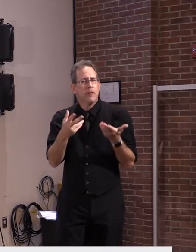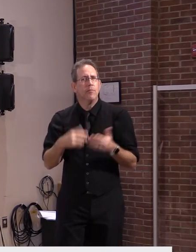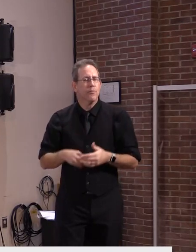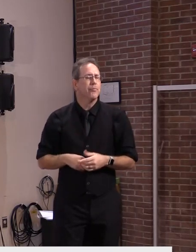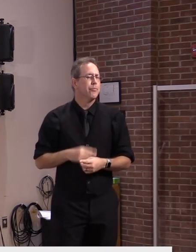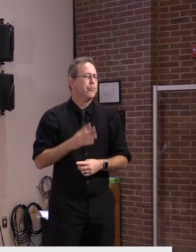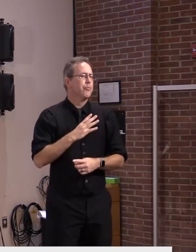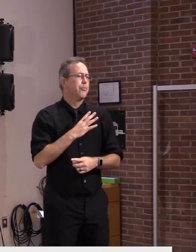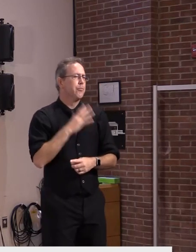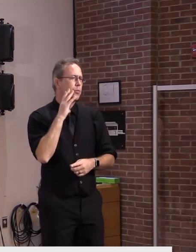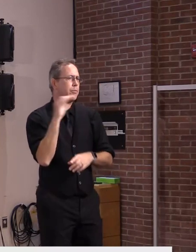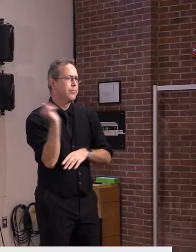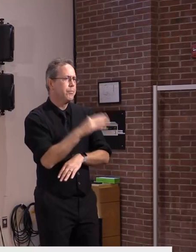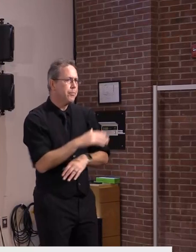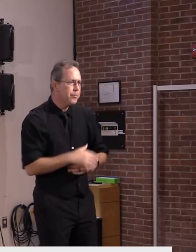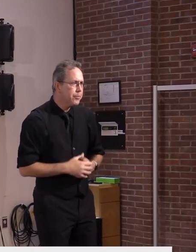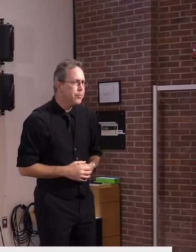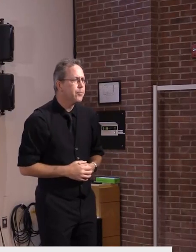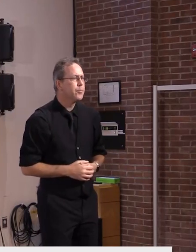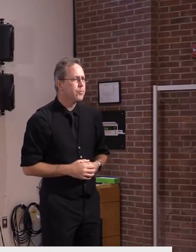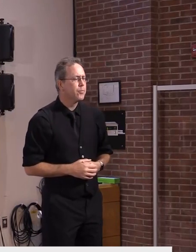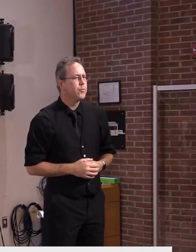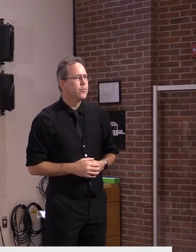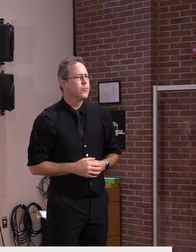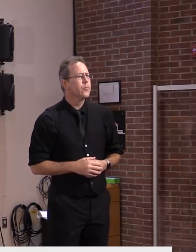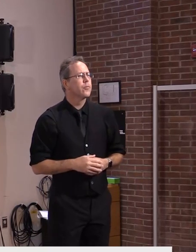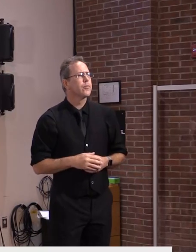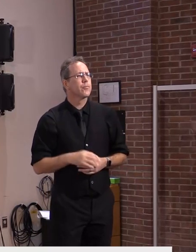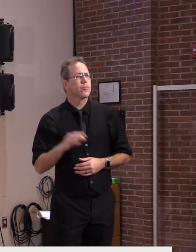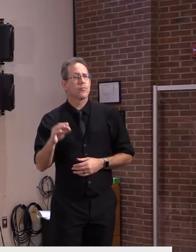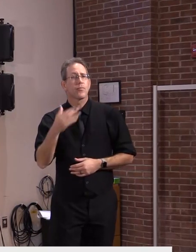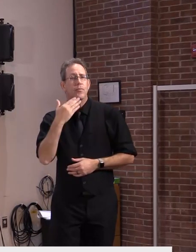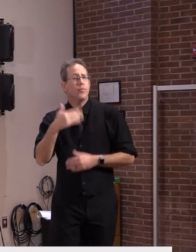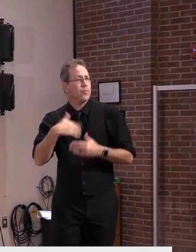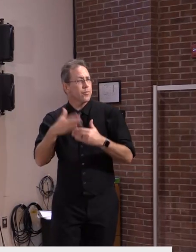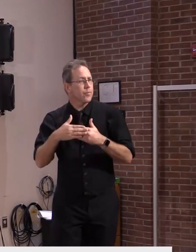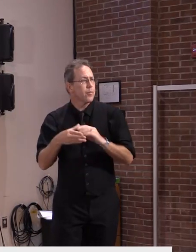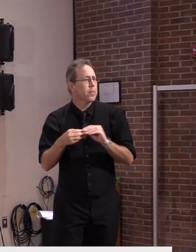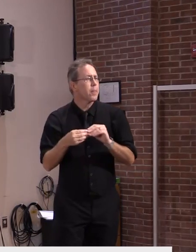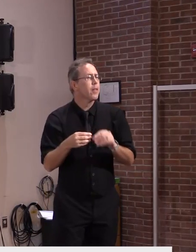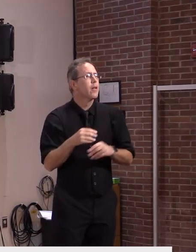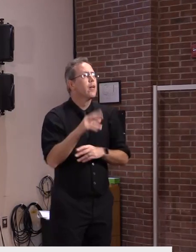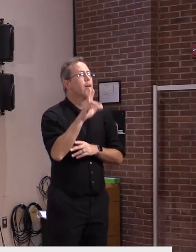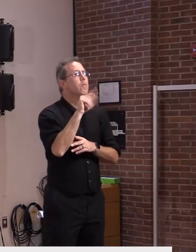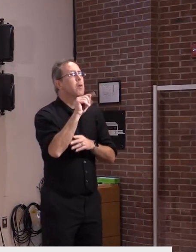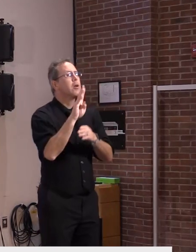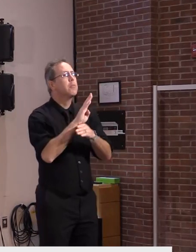Tim McQuisden. That's it for me. Thanks. Oh, sorry, Lisa. Thank you. Tim McQuisden, Vermont Business Magazine.